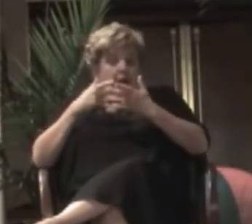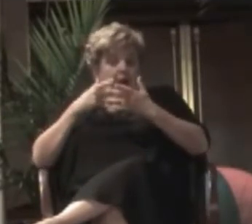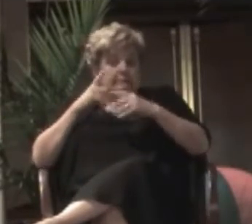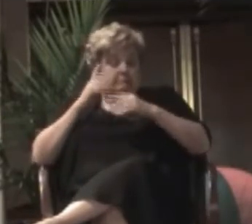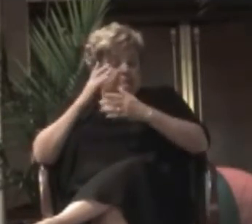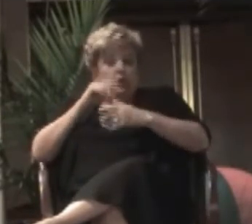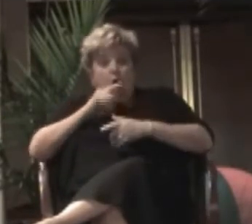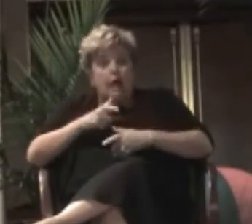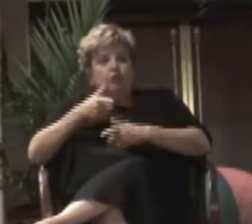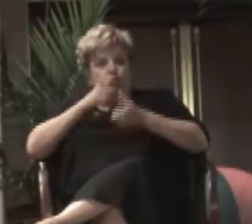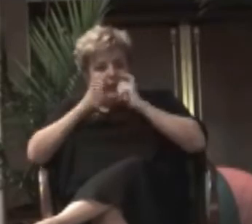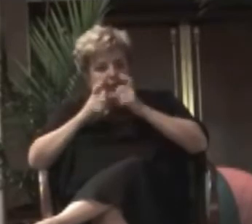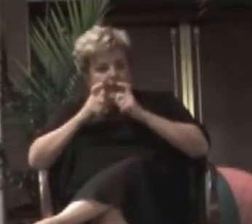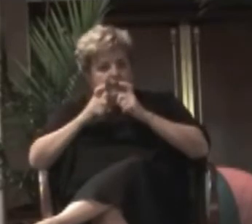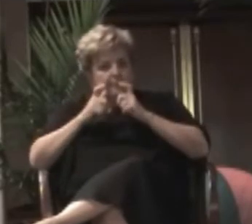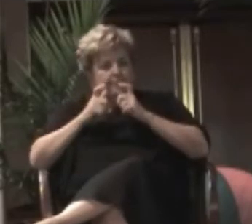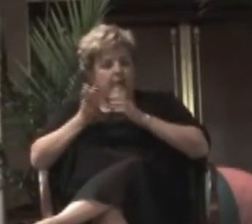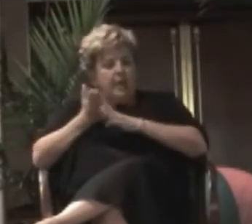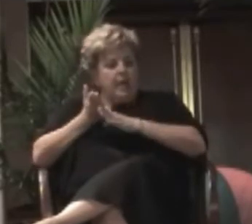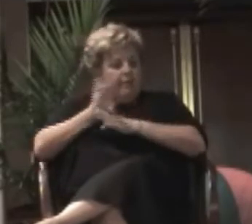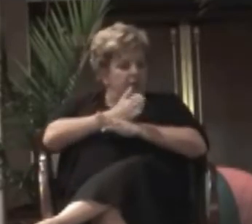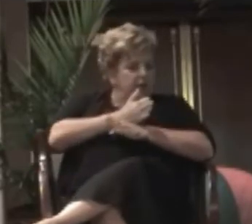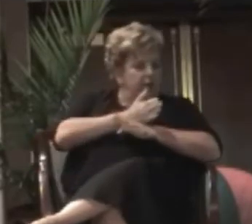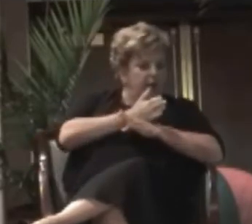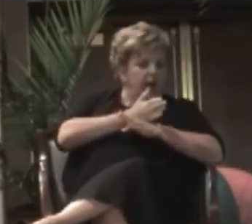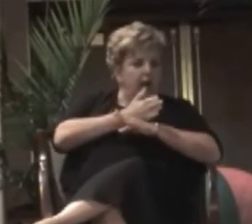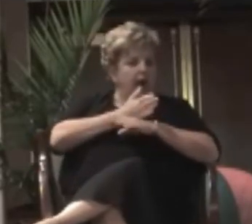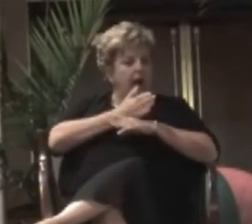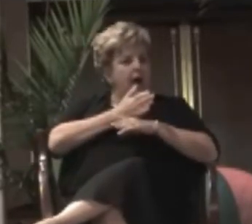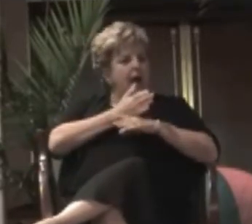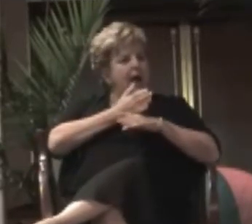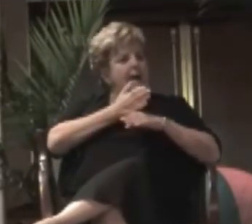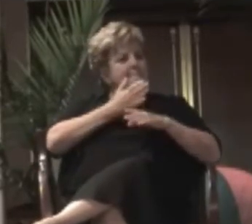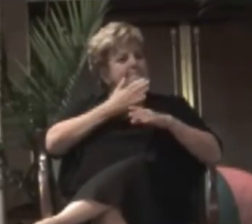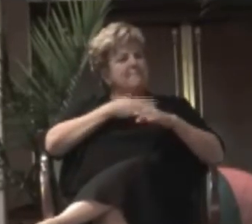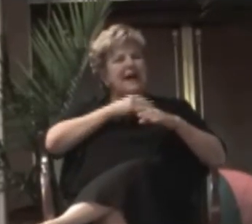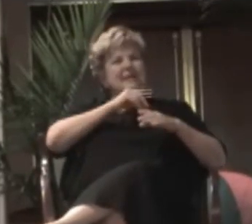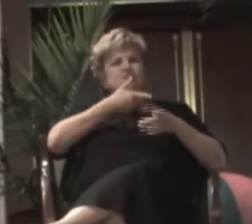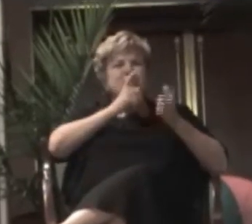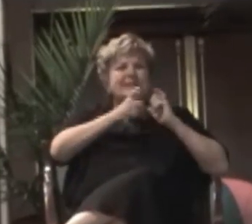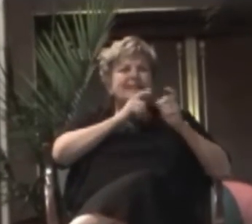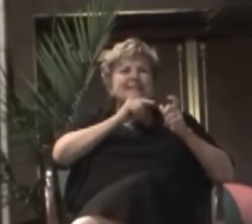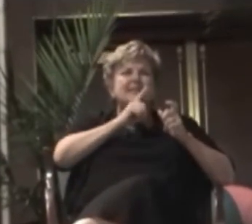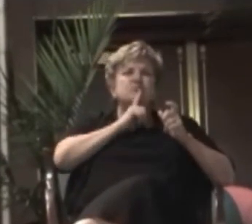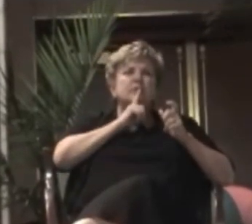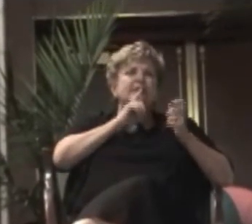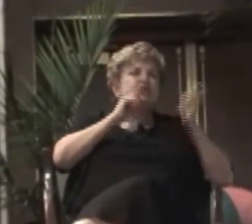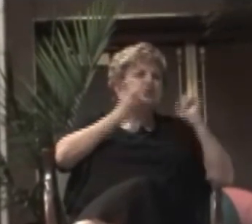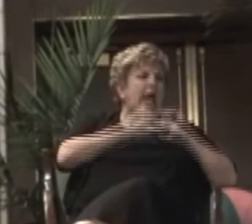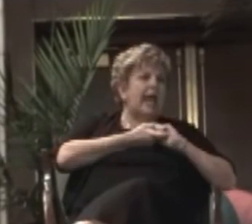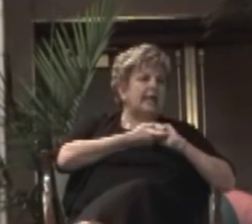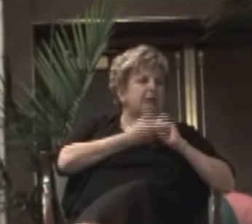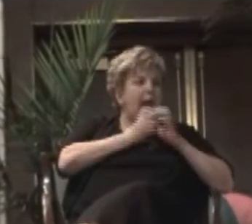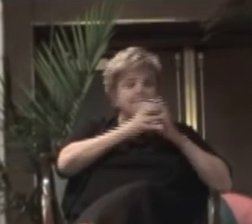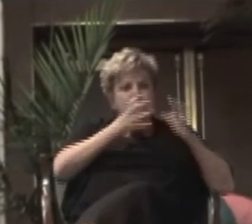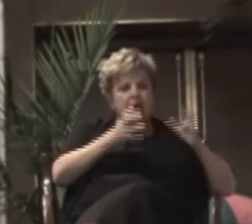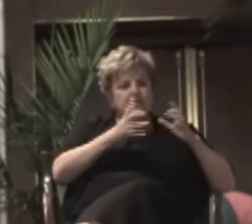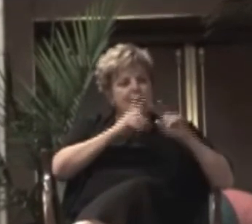crossed that line, my drinking changed, not in volume or frequency as much, but it changed in the nature, and it